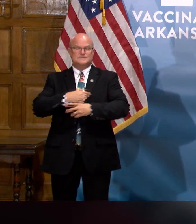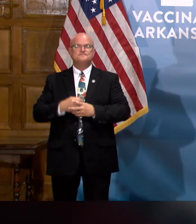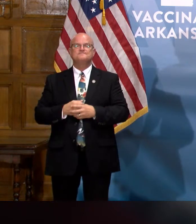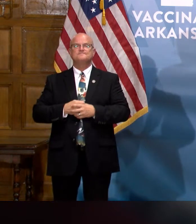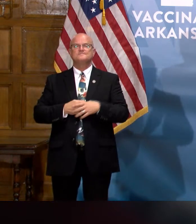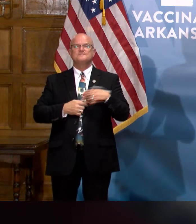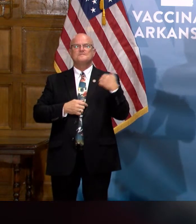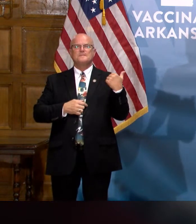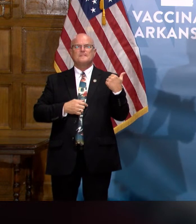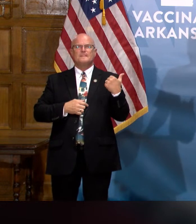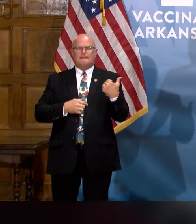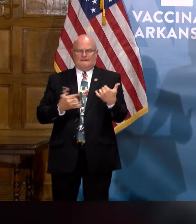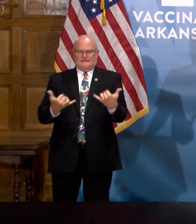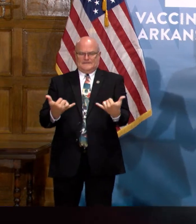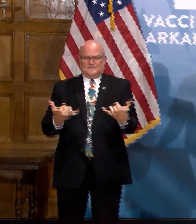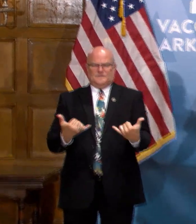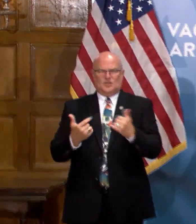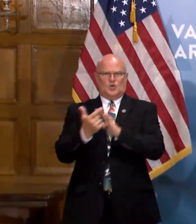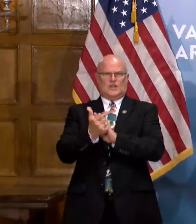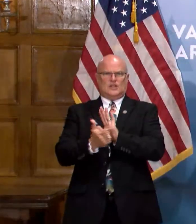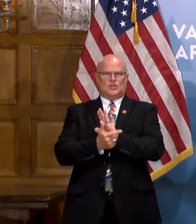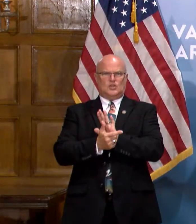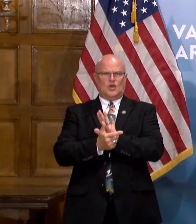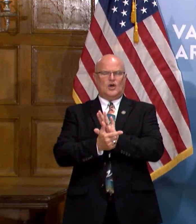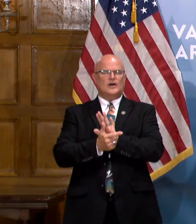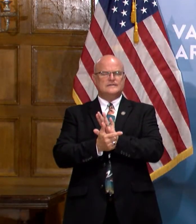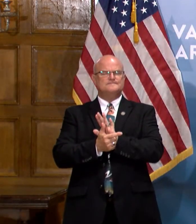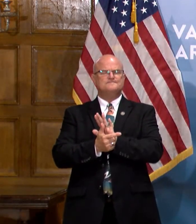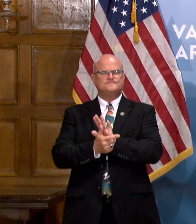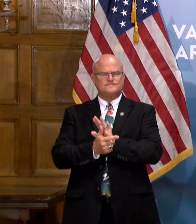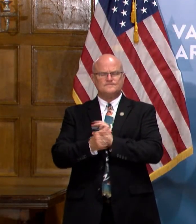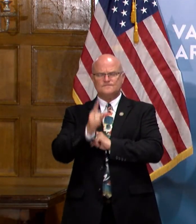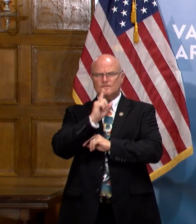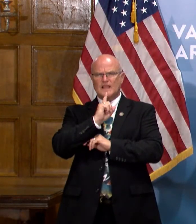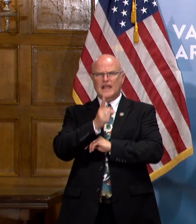You know, the current law actually